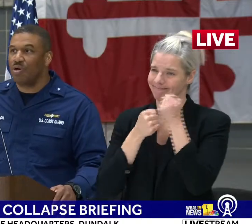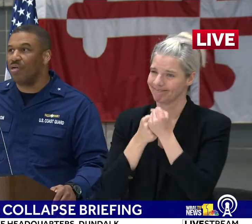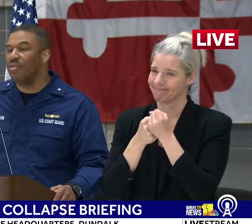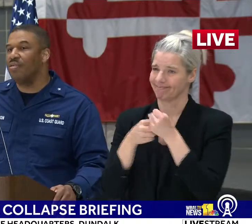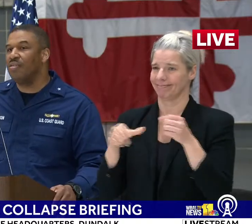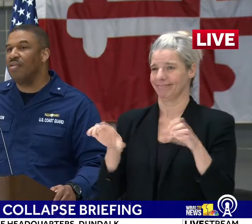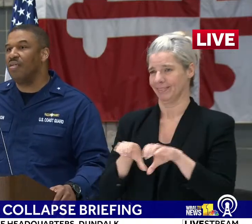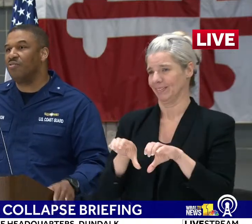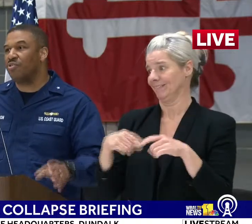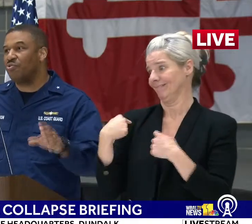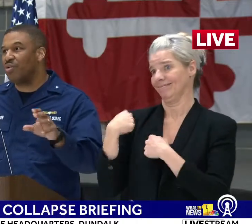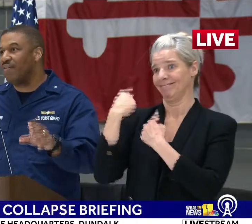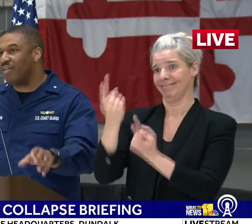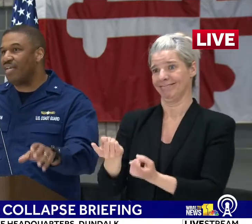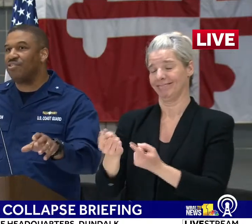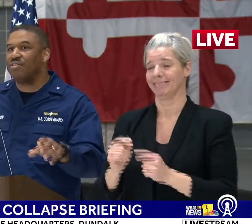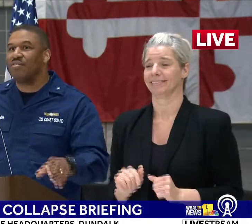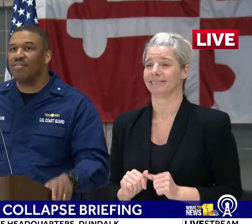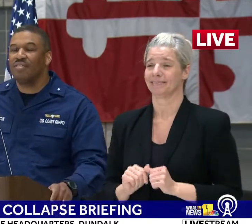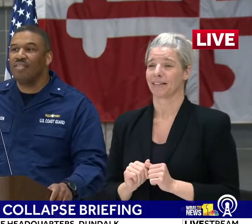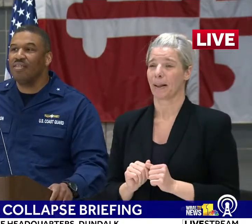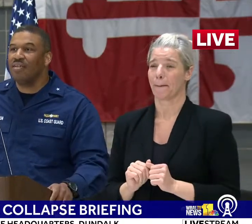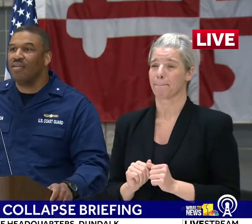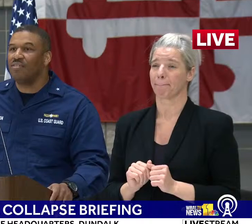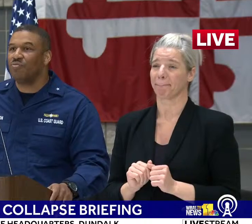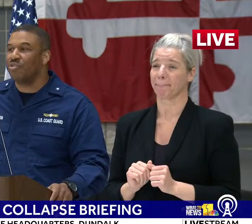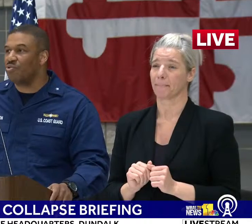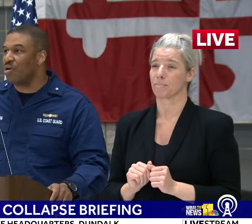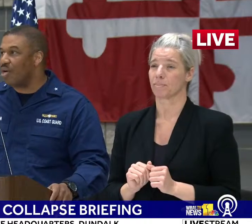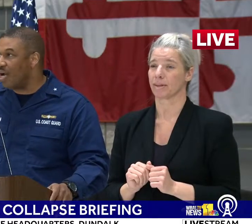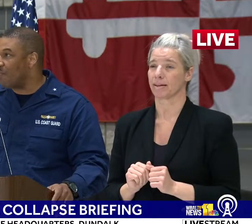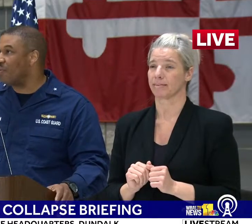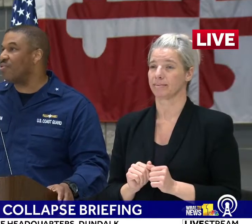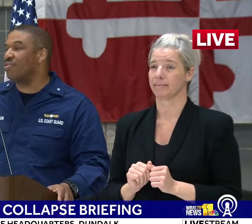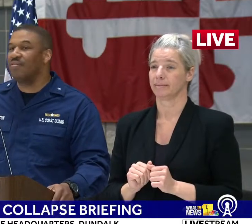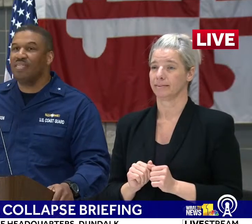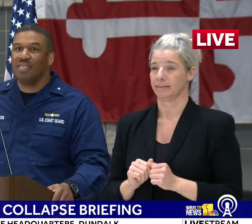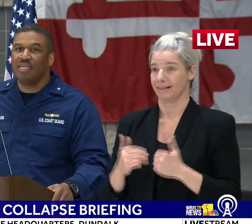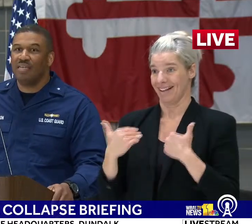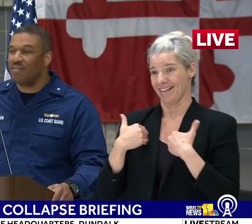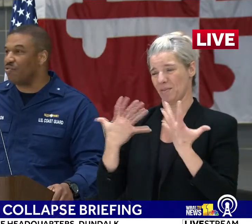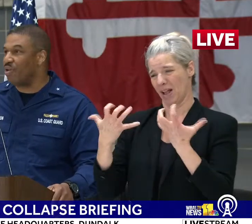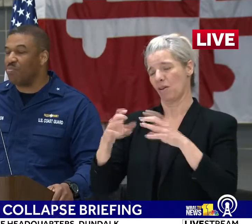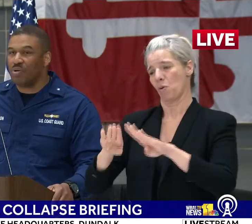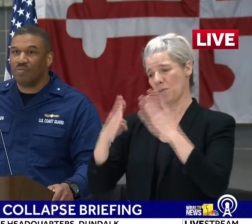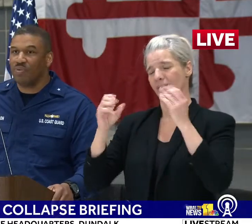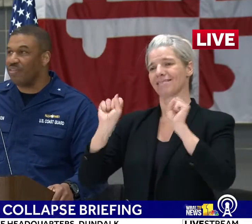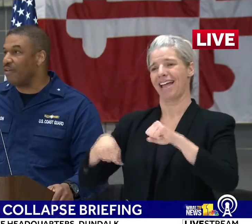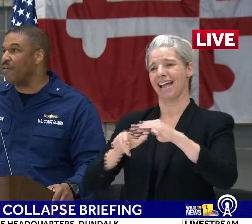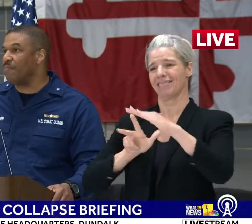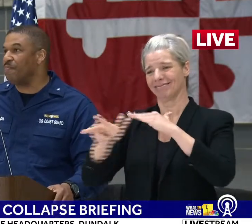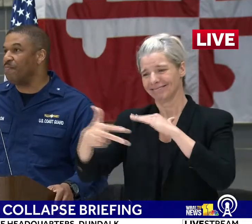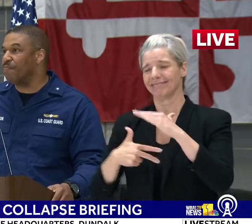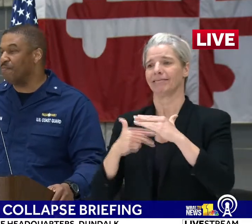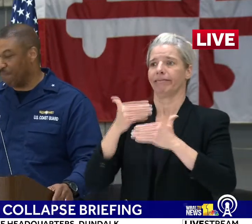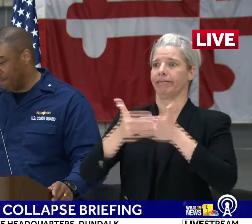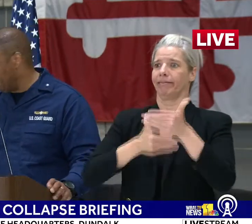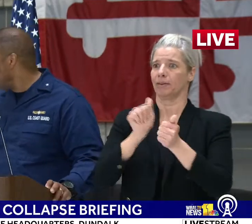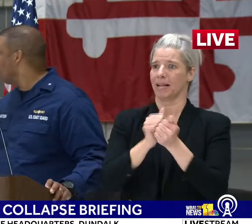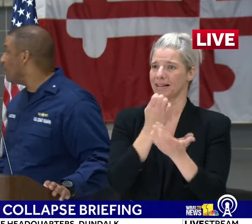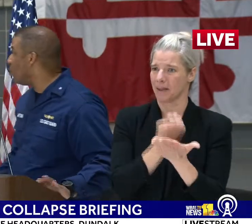this critical work to restore navigation, to restore commerce in this great port. We thank